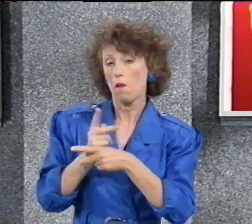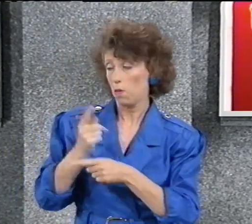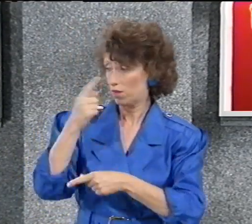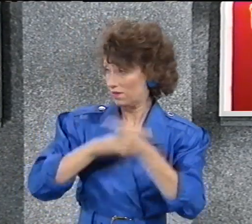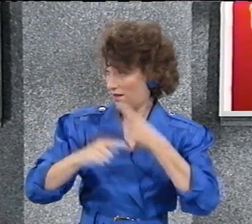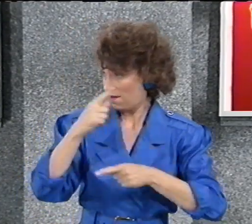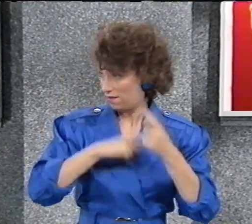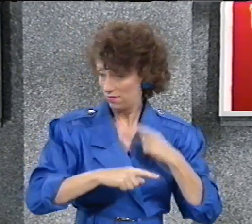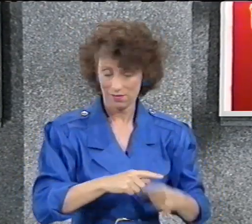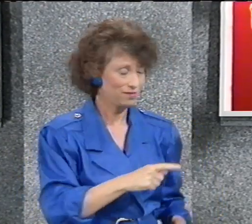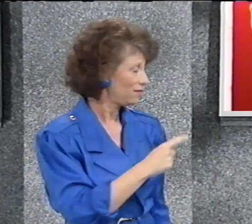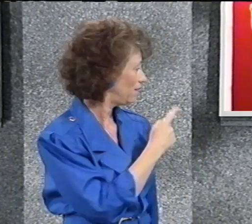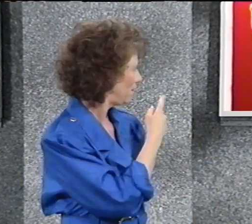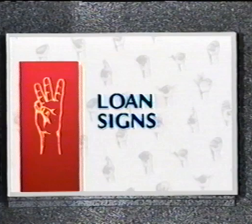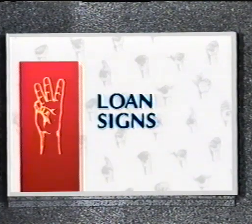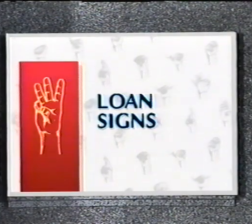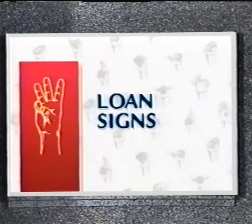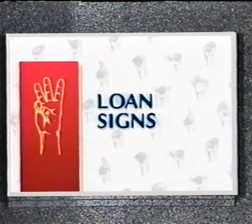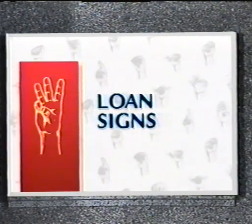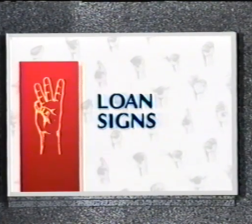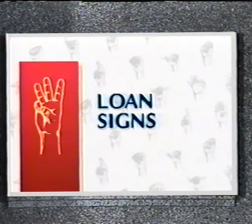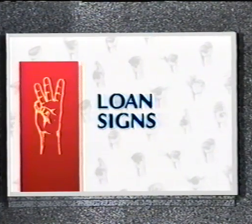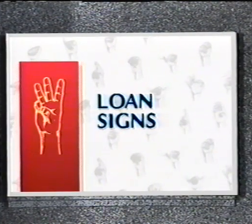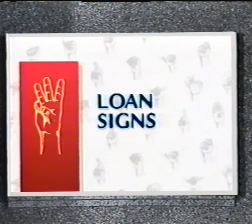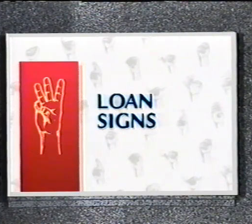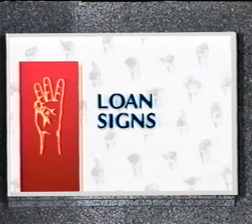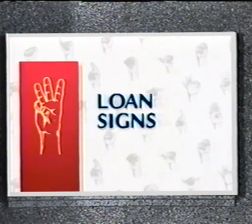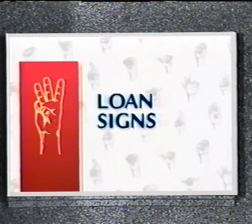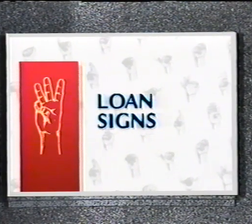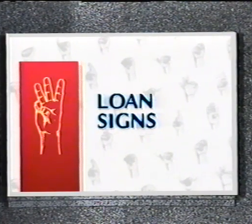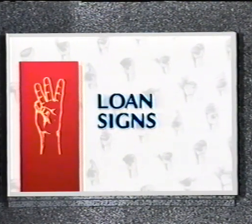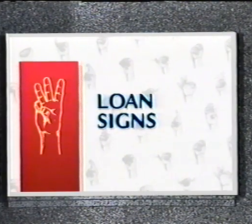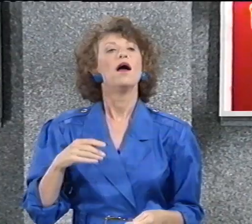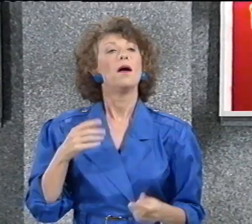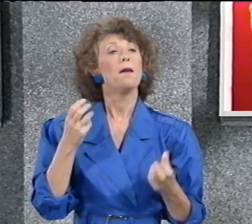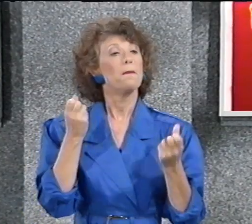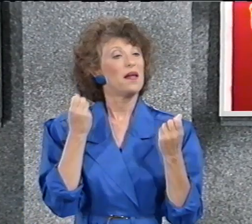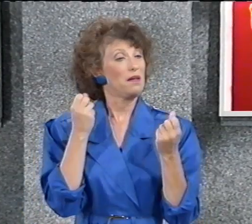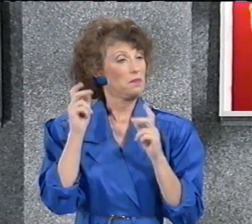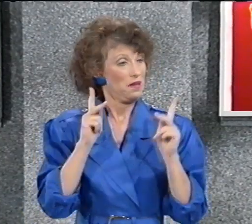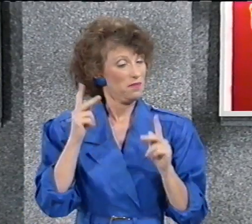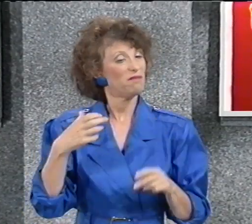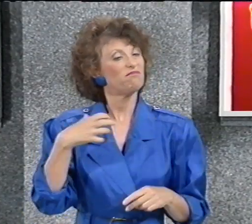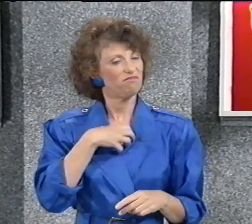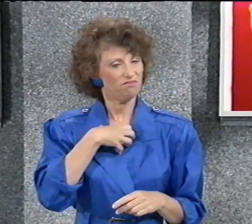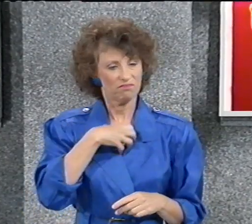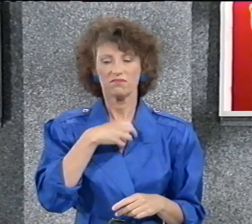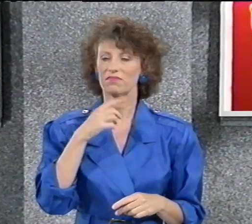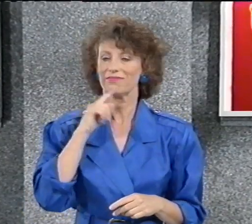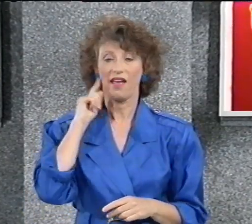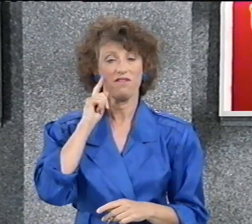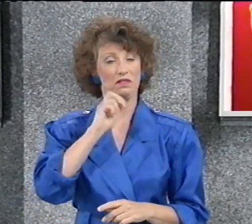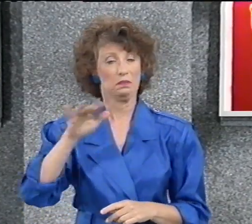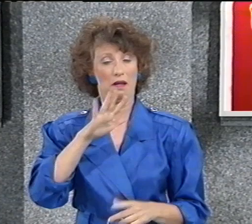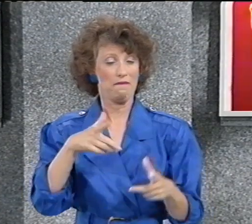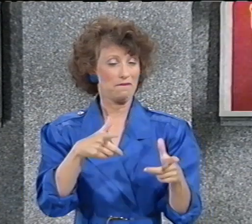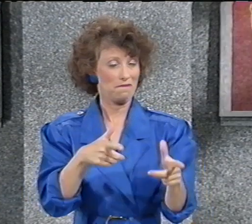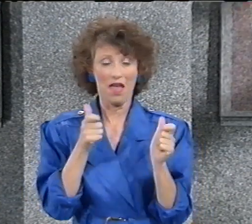Remember? Many people complain that they can't